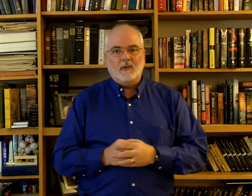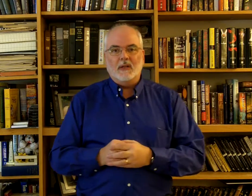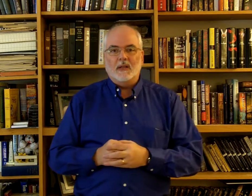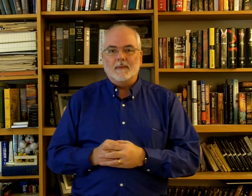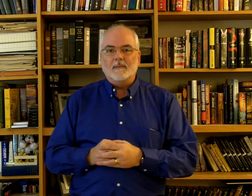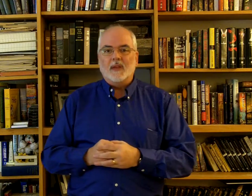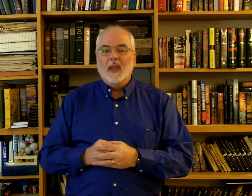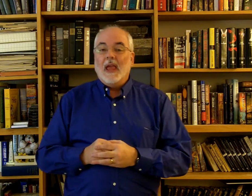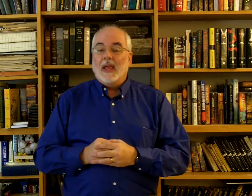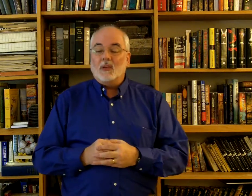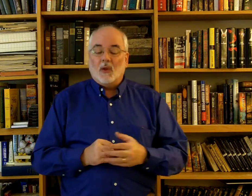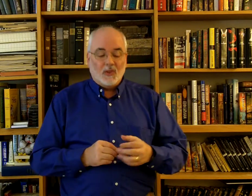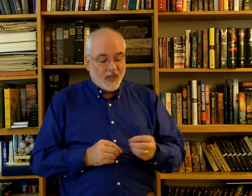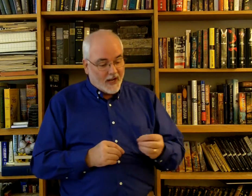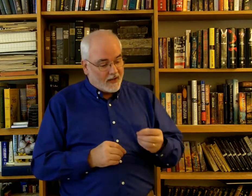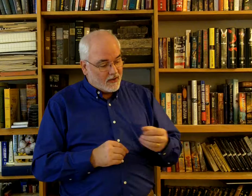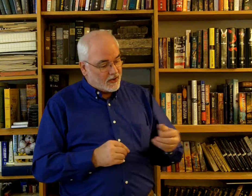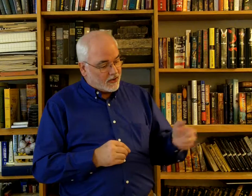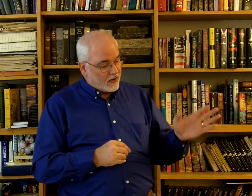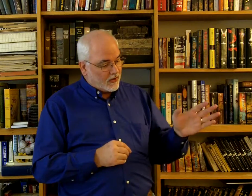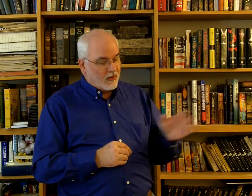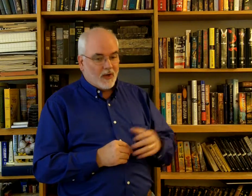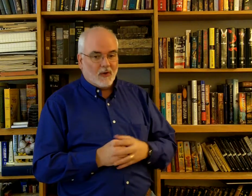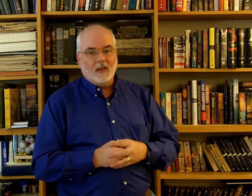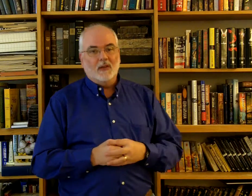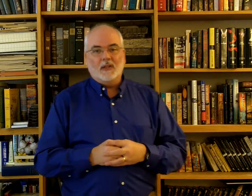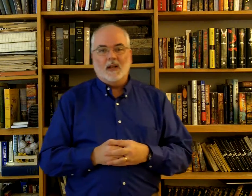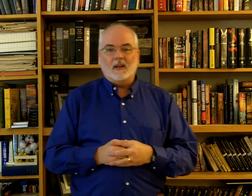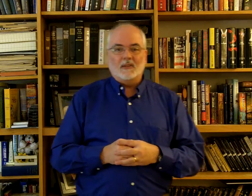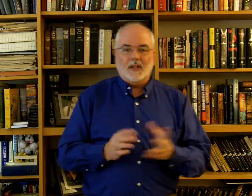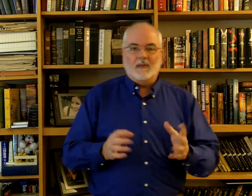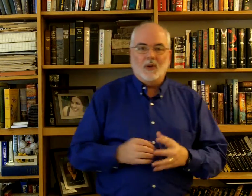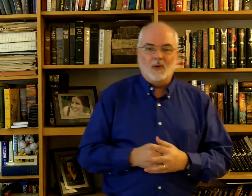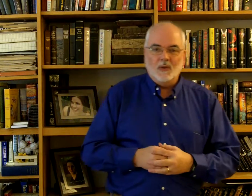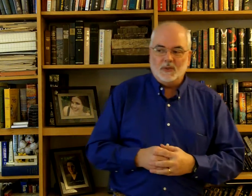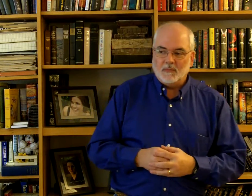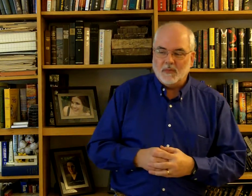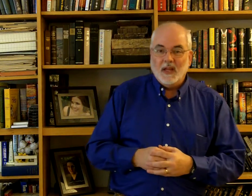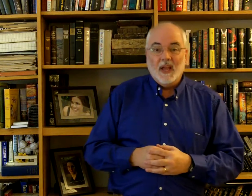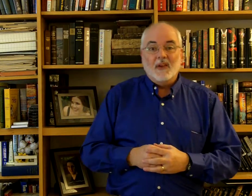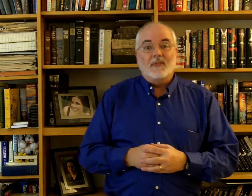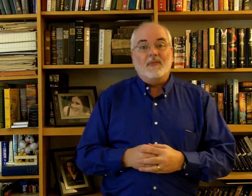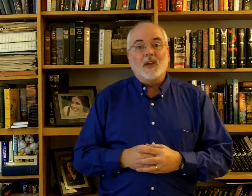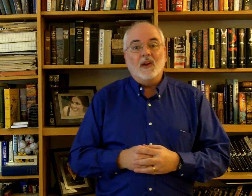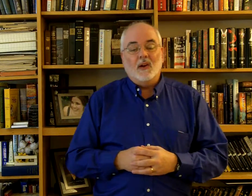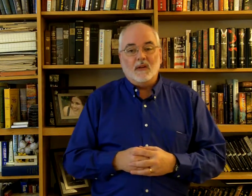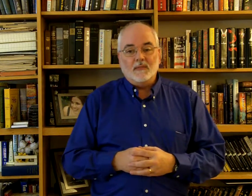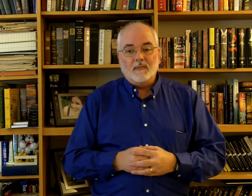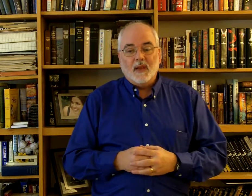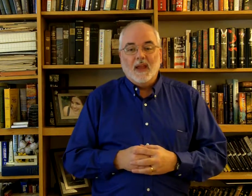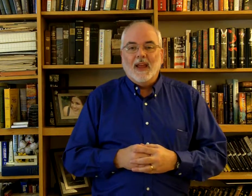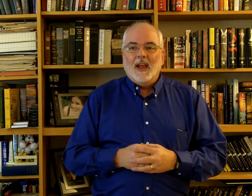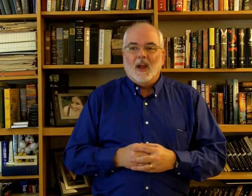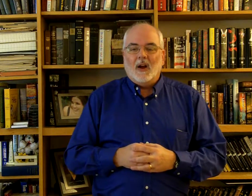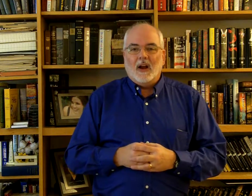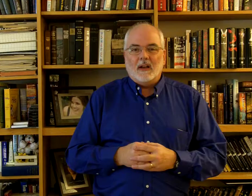need it. It's one of those connectors. We don't need those connectors. The deaf don't use them. Fear. All right,